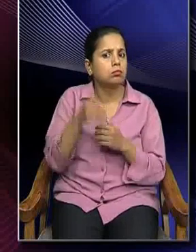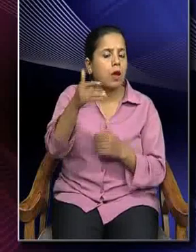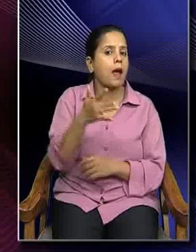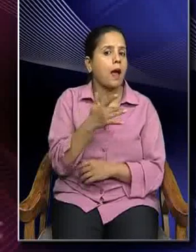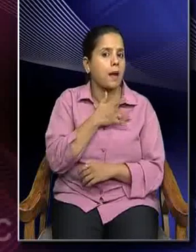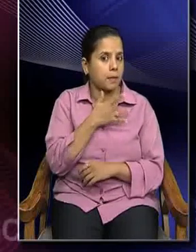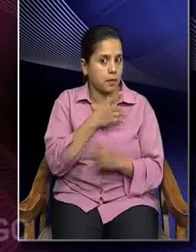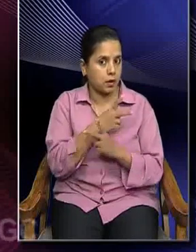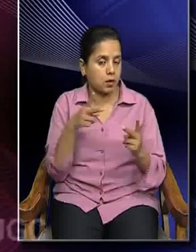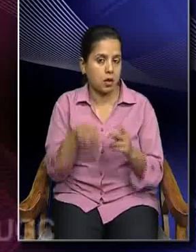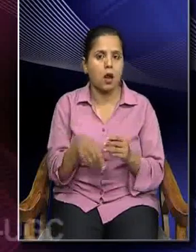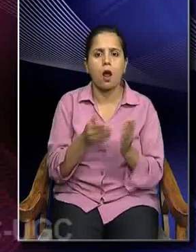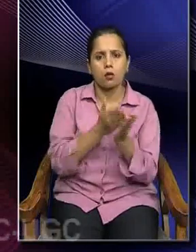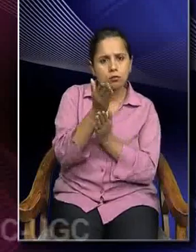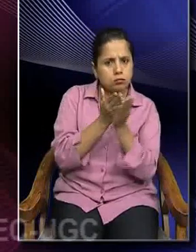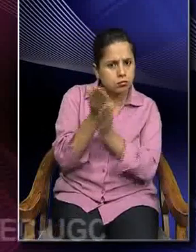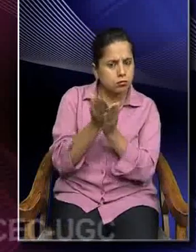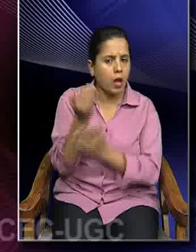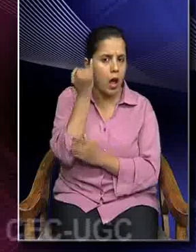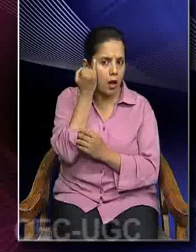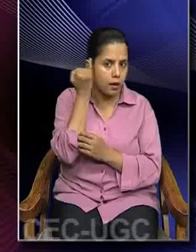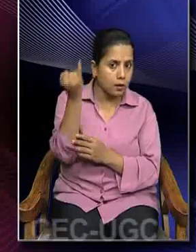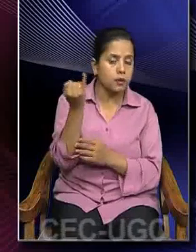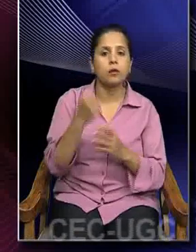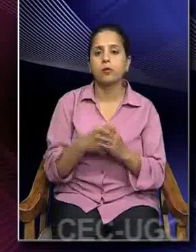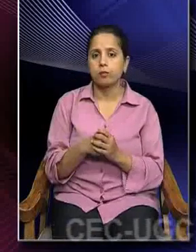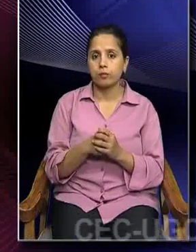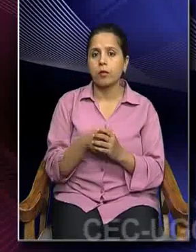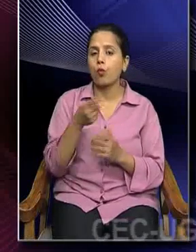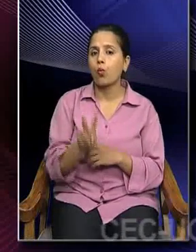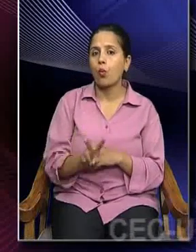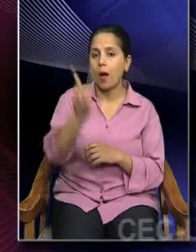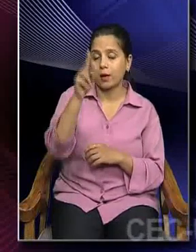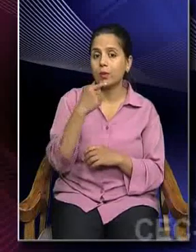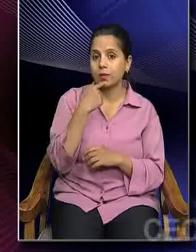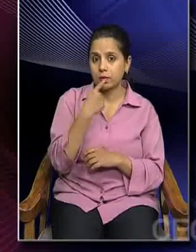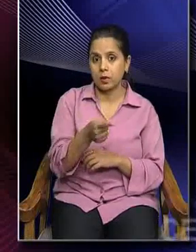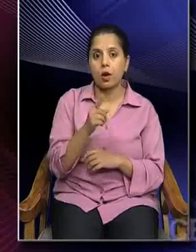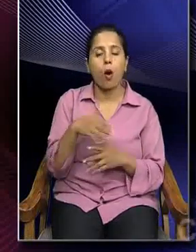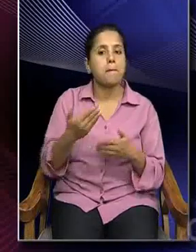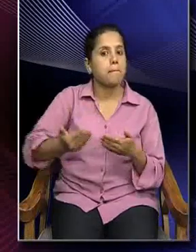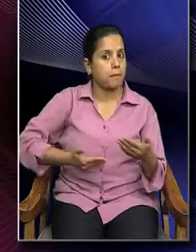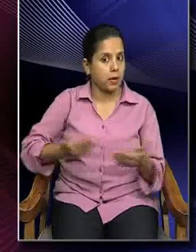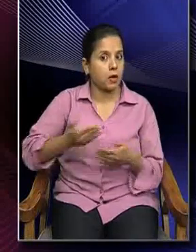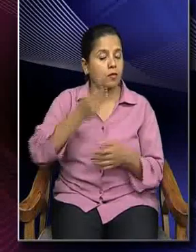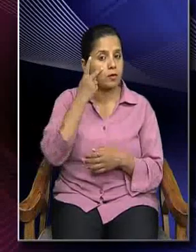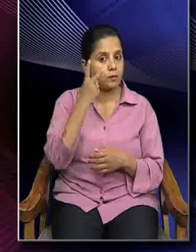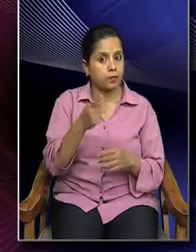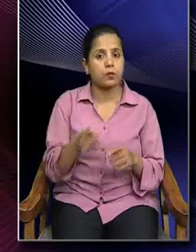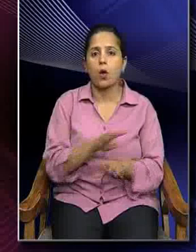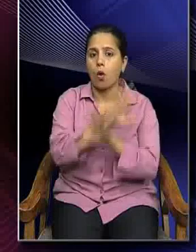habits, techniques, ideas and values and behavior